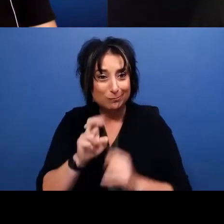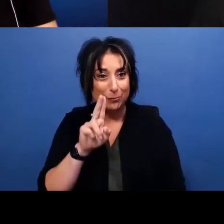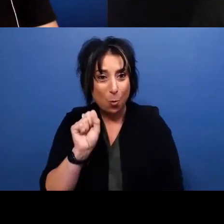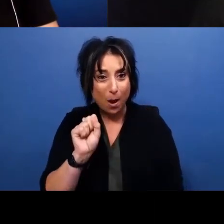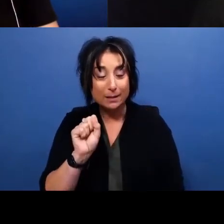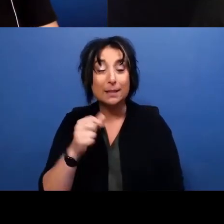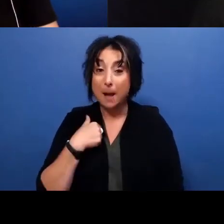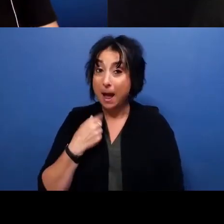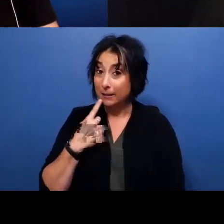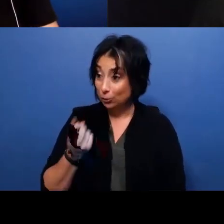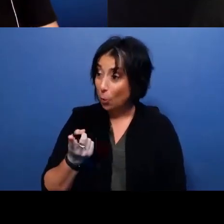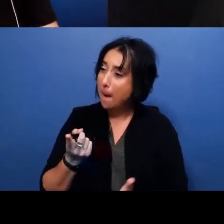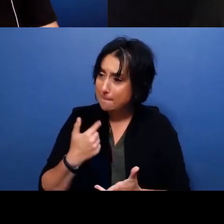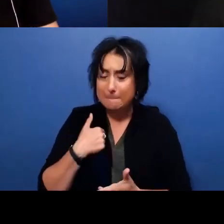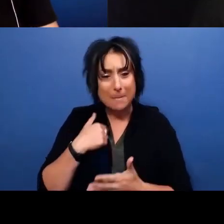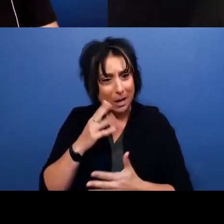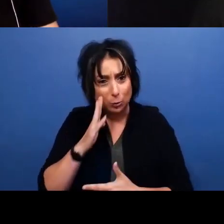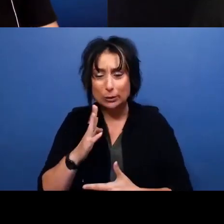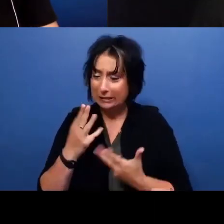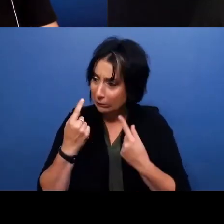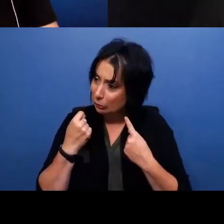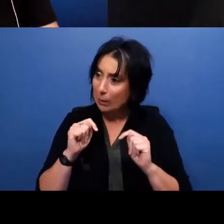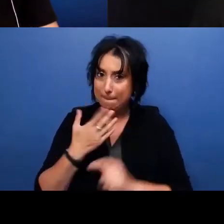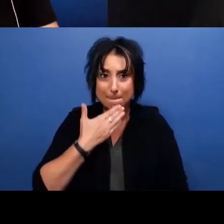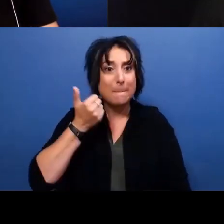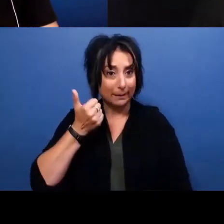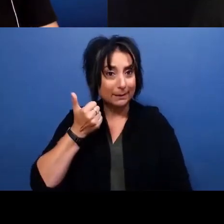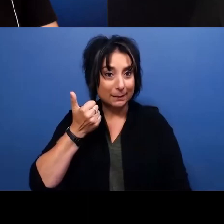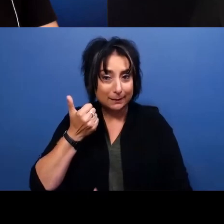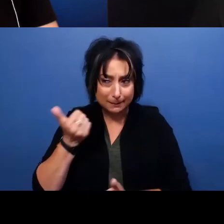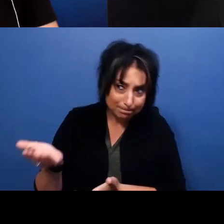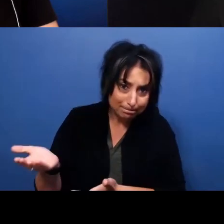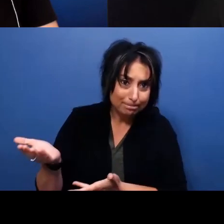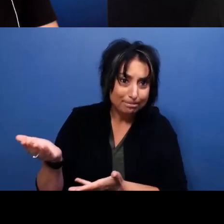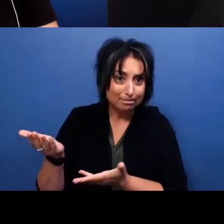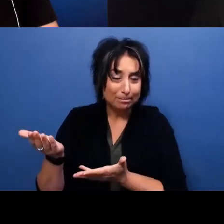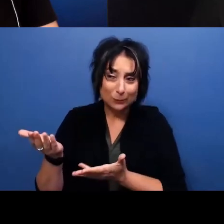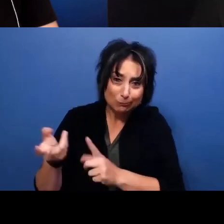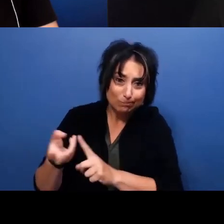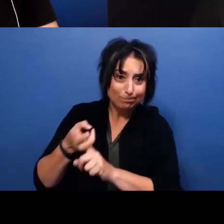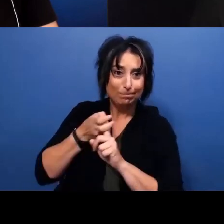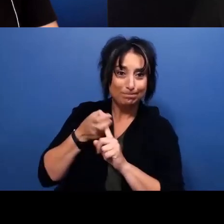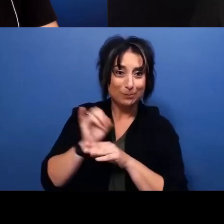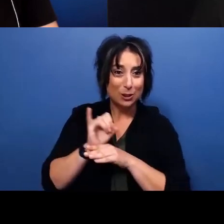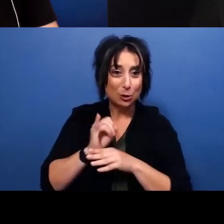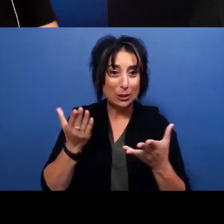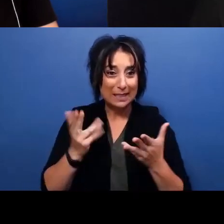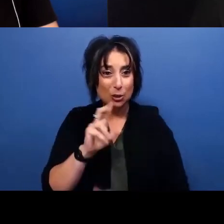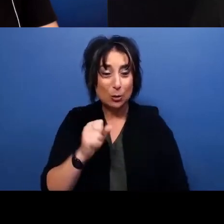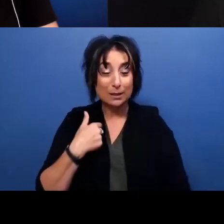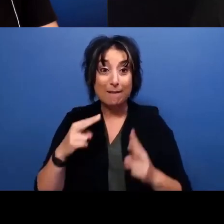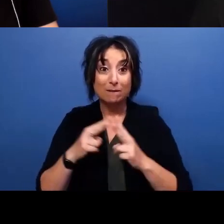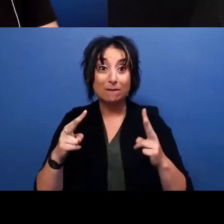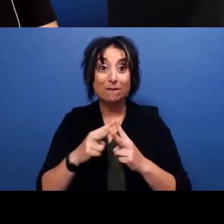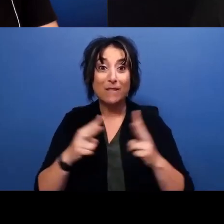told him that I would do whatever I could to try to get him as an intern here in the US. So I'm very